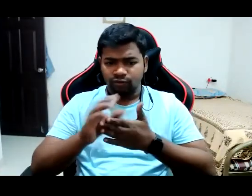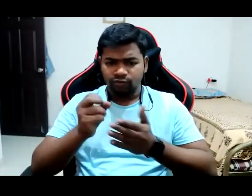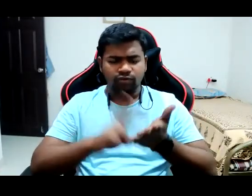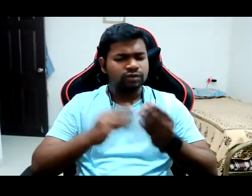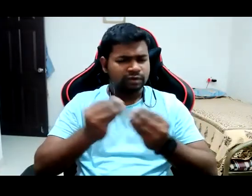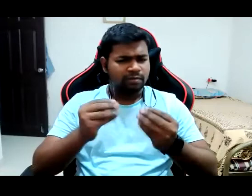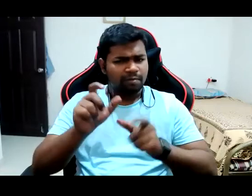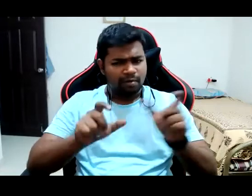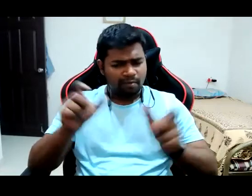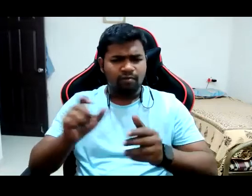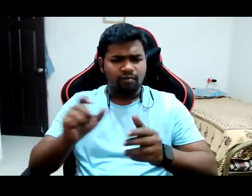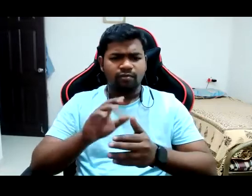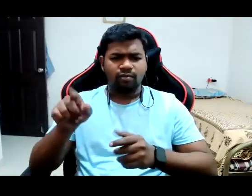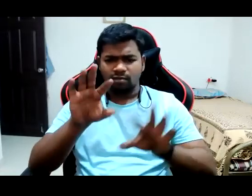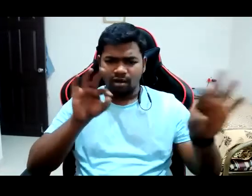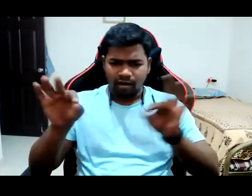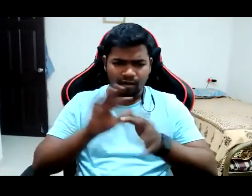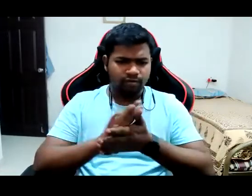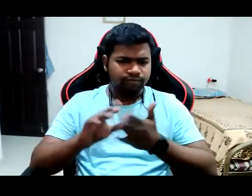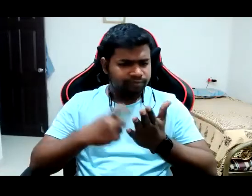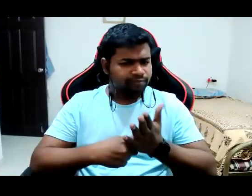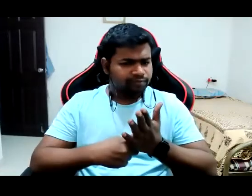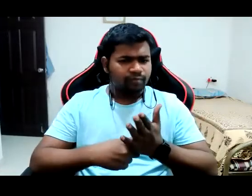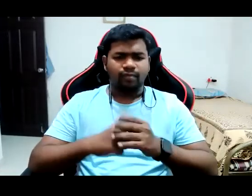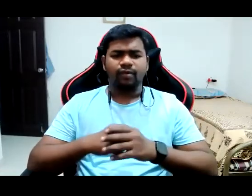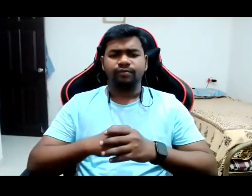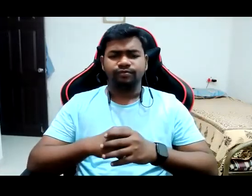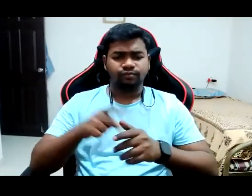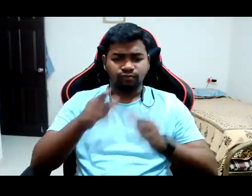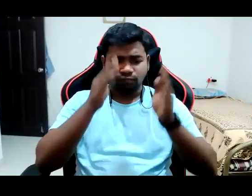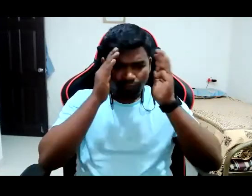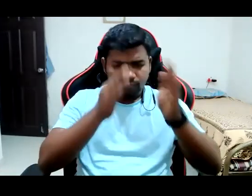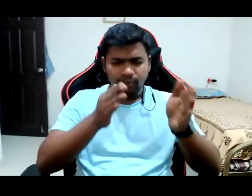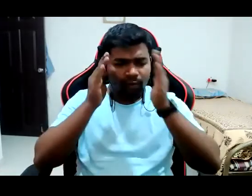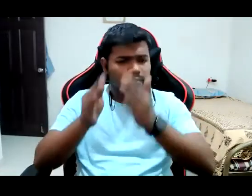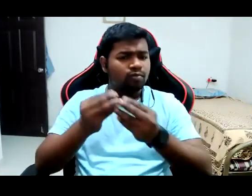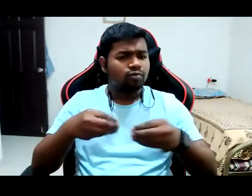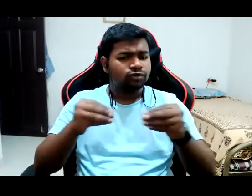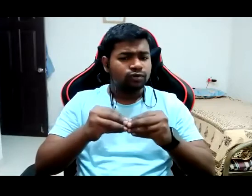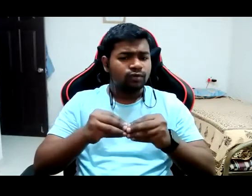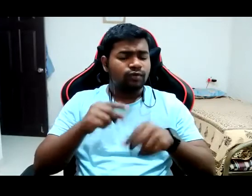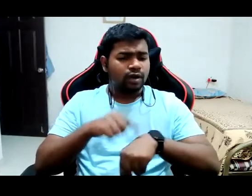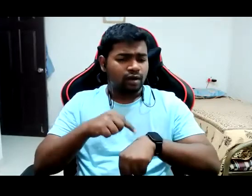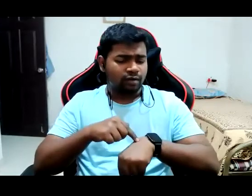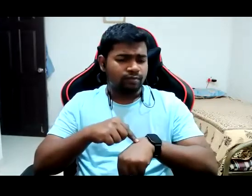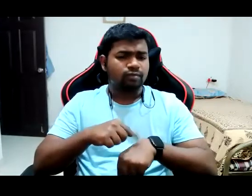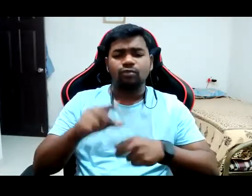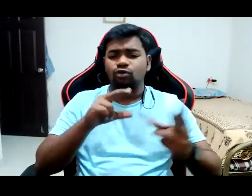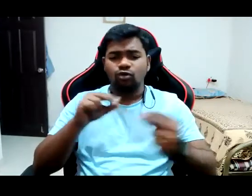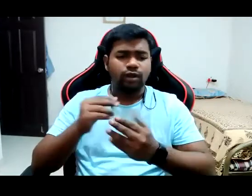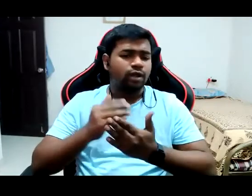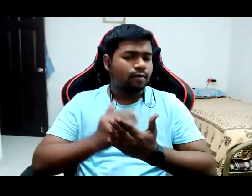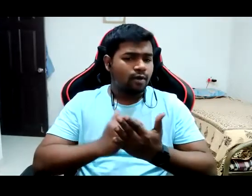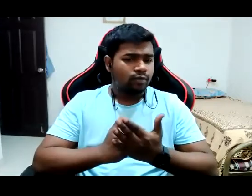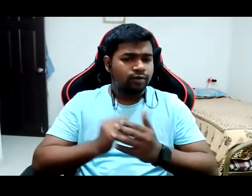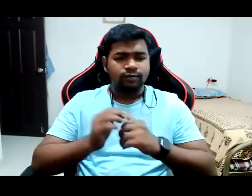hiring as well. So that's kind of like what I'll be focusing most of my time on today and talking about.